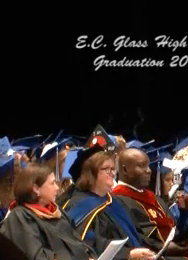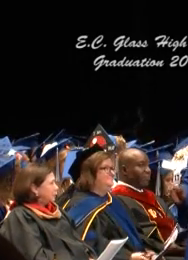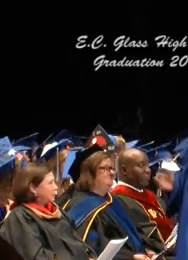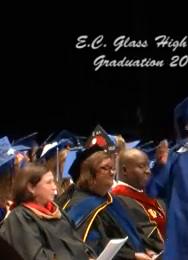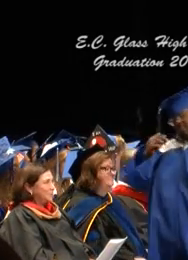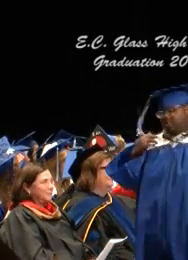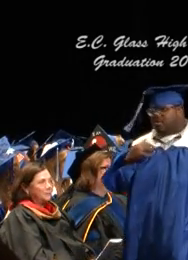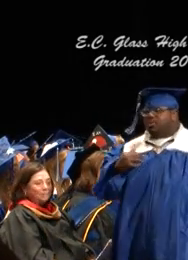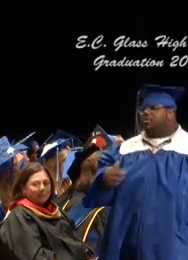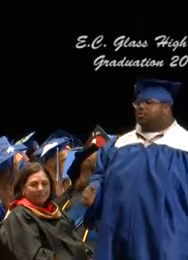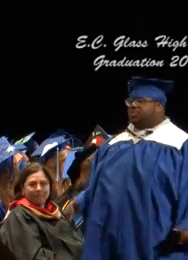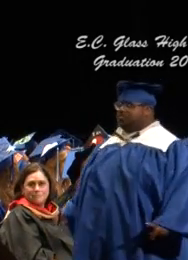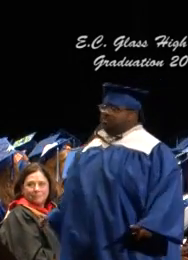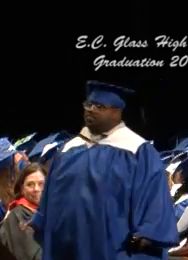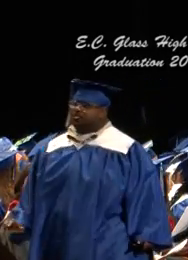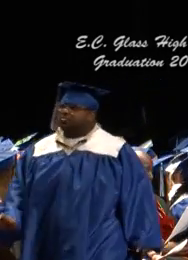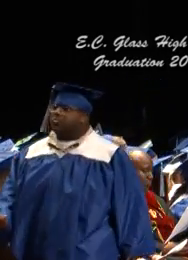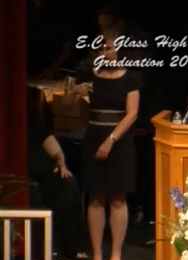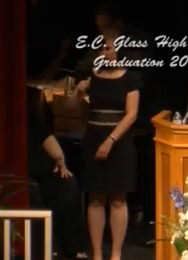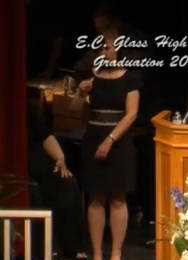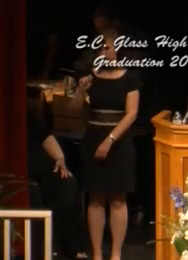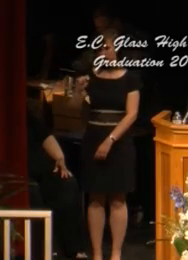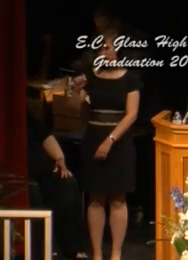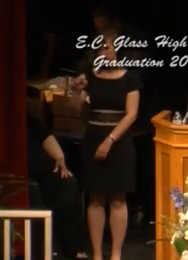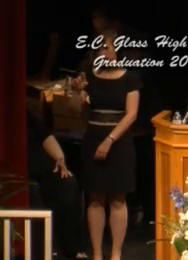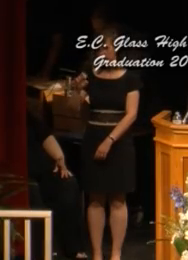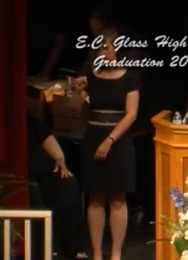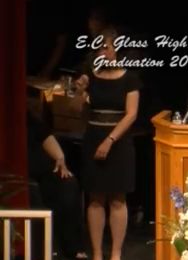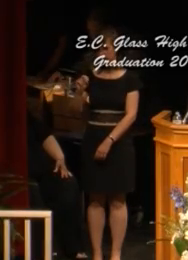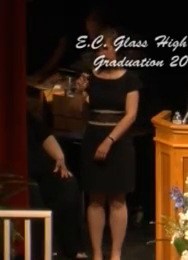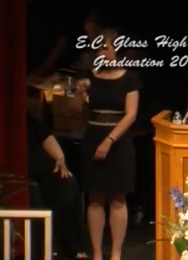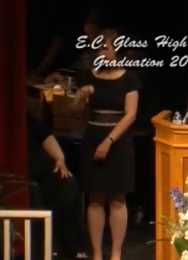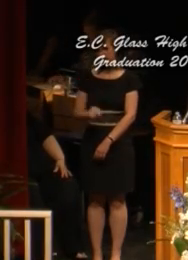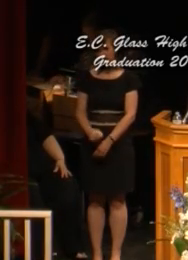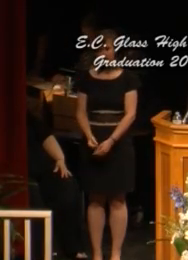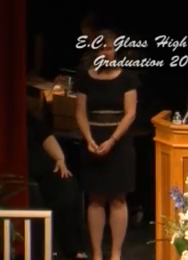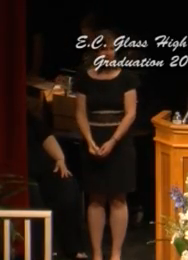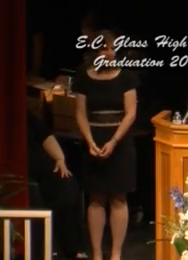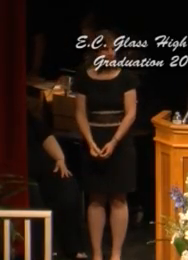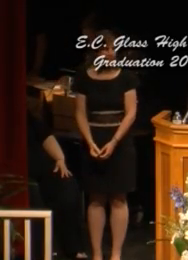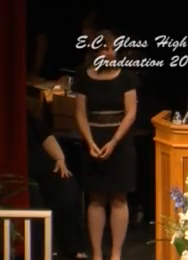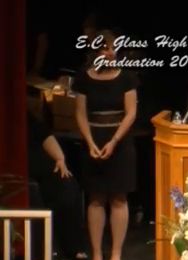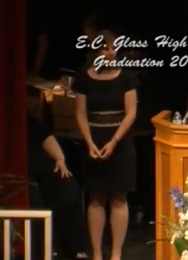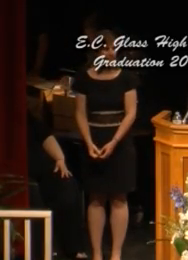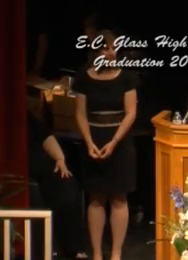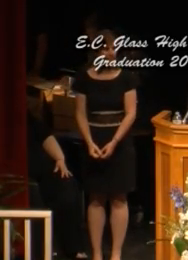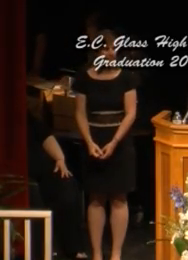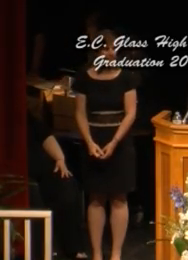Terrell Edward Patterson.